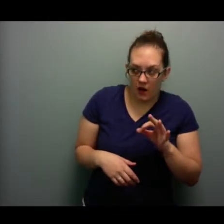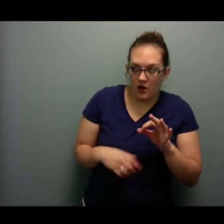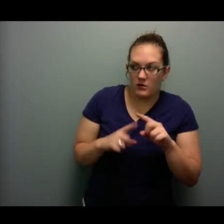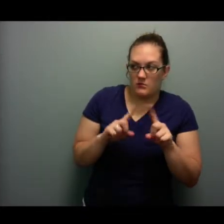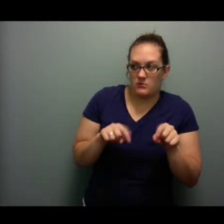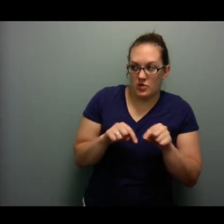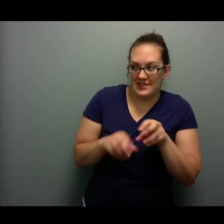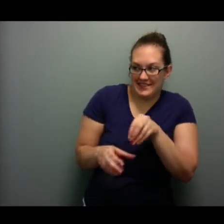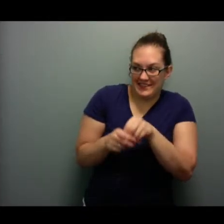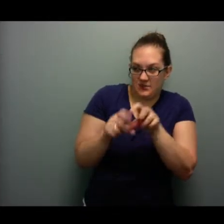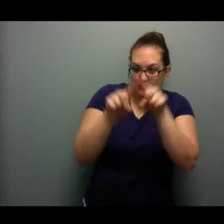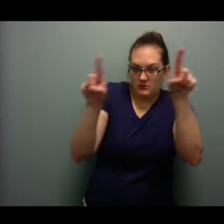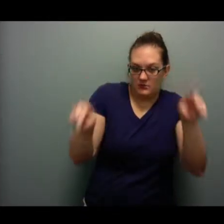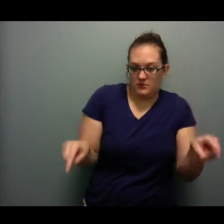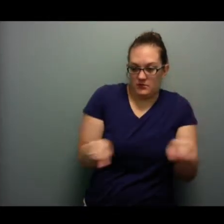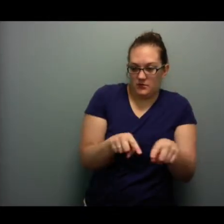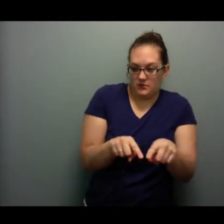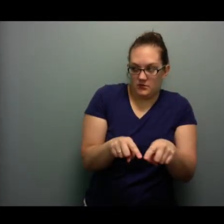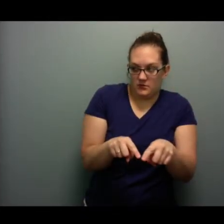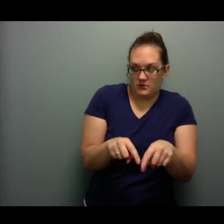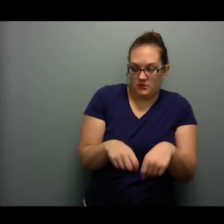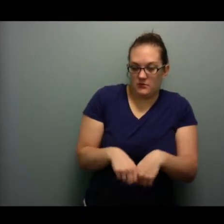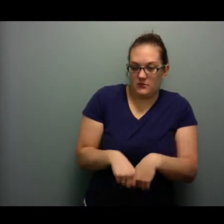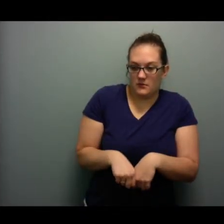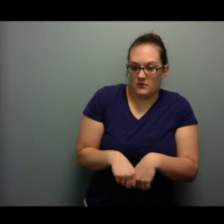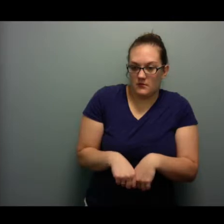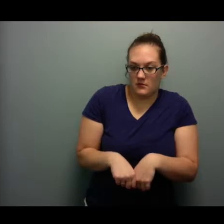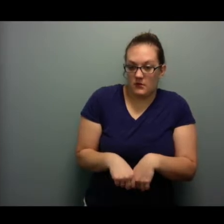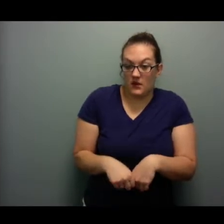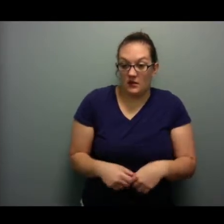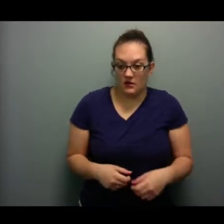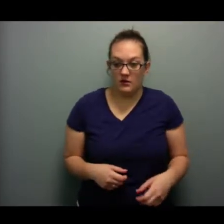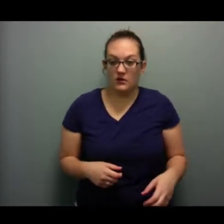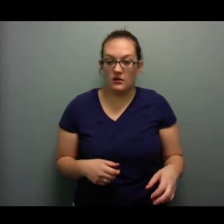boxes? Squares. Yeah.